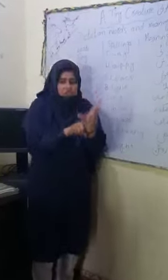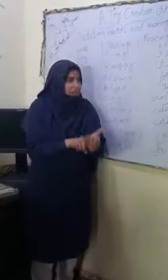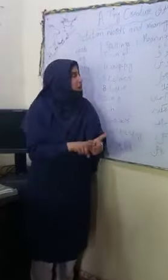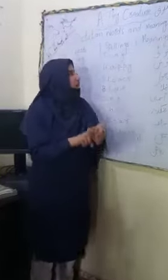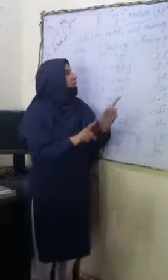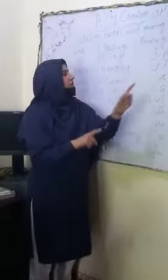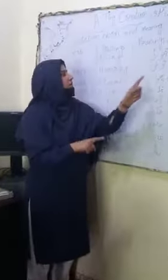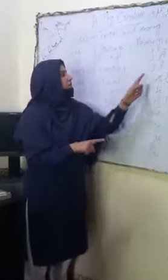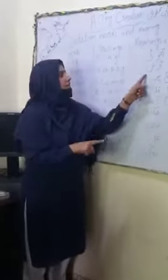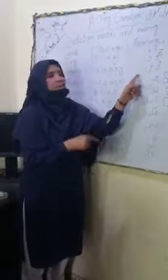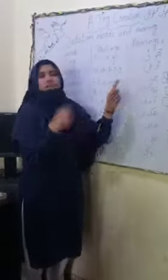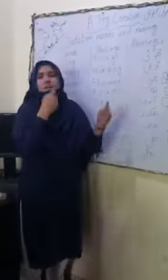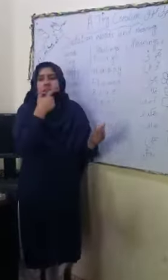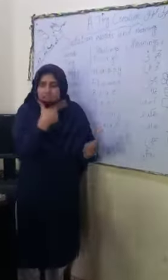H-A-P-P-Y, happy, khush,